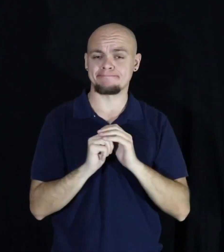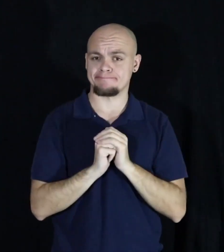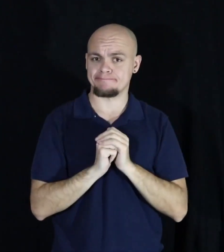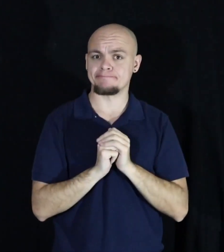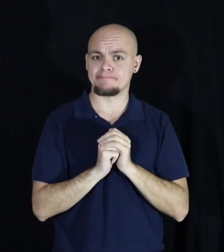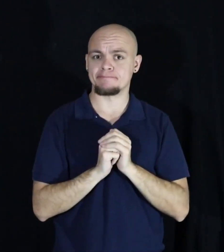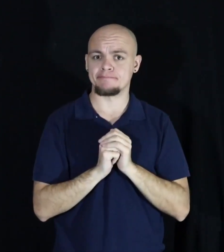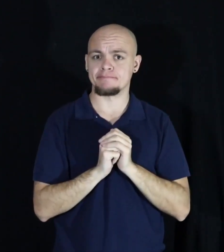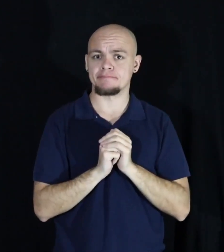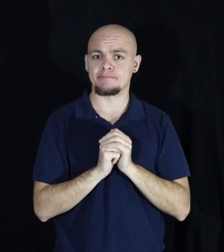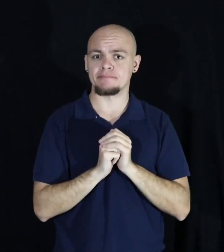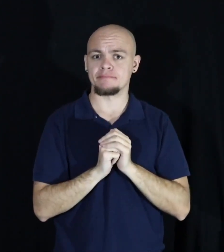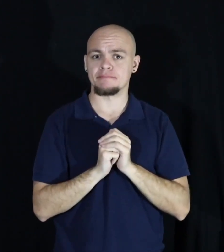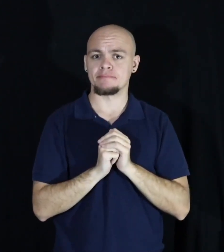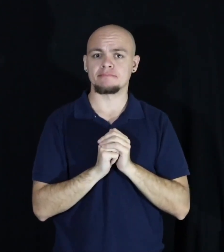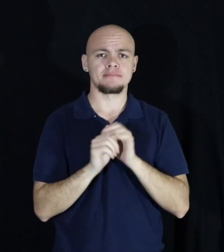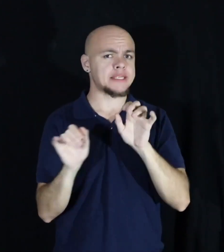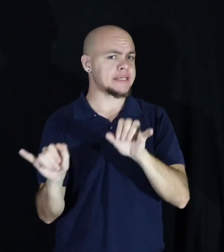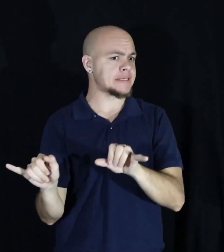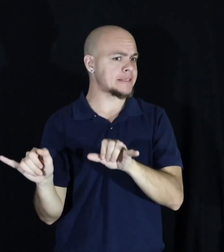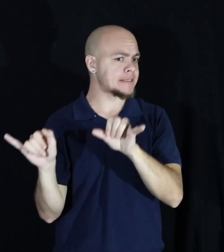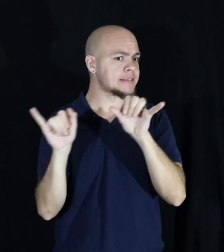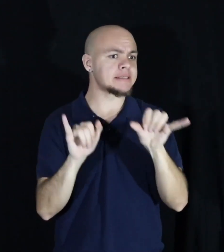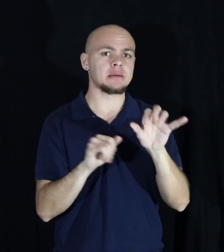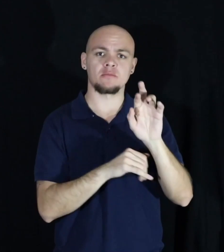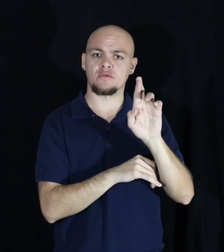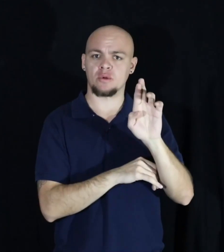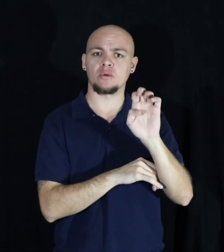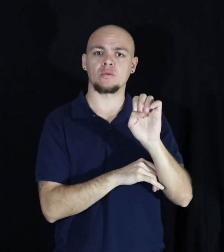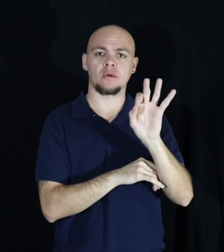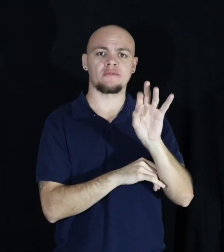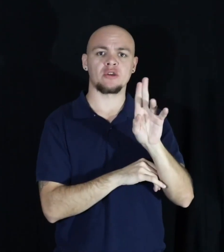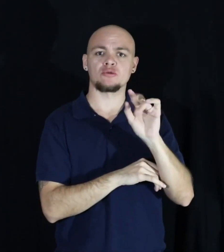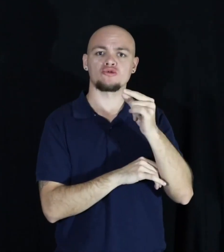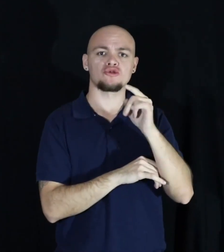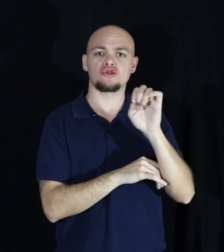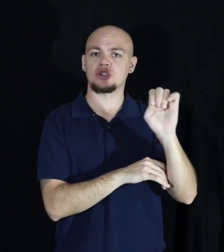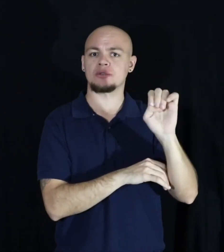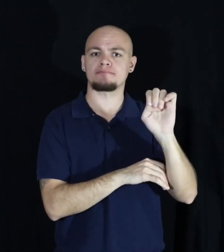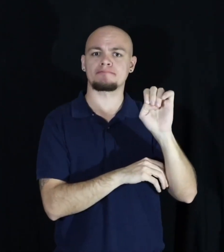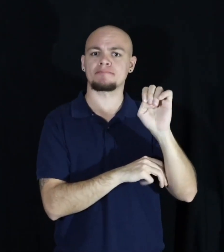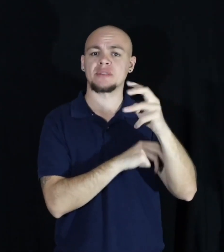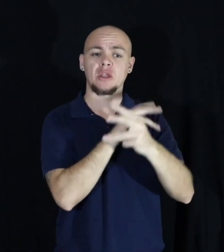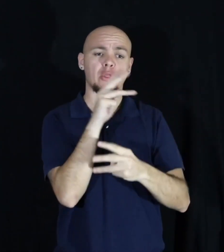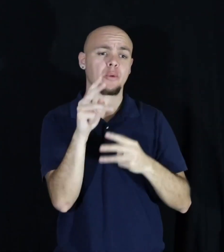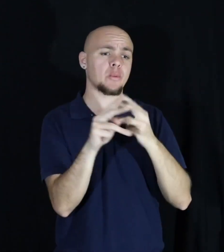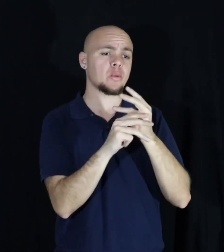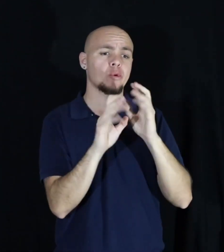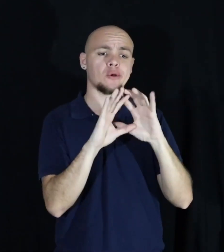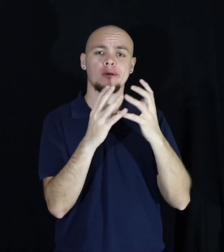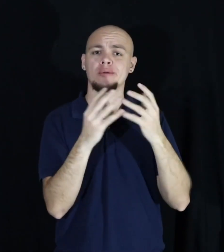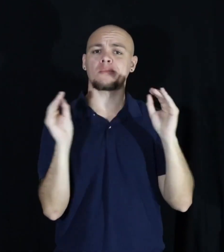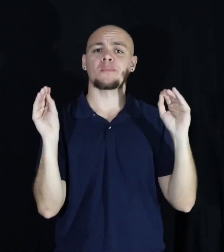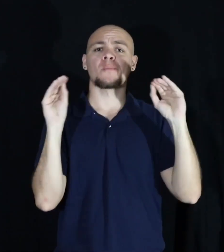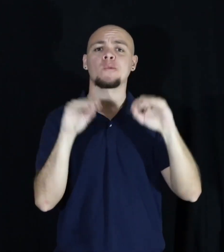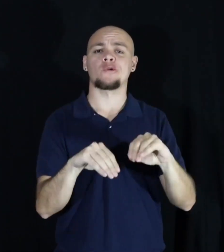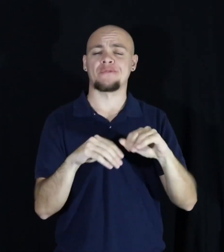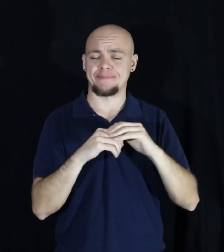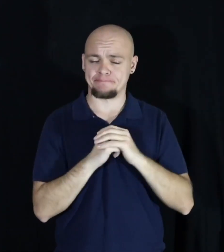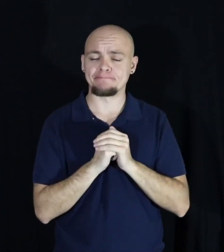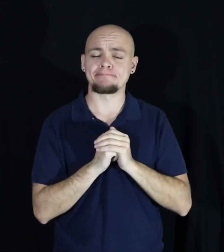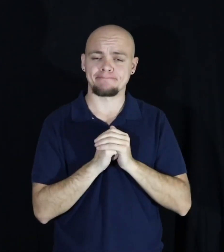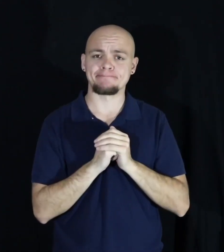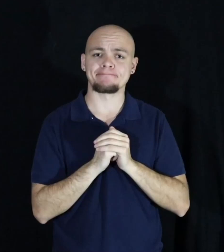should do the same thing for refugees coming from all across the globe.